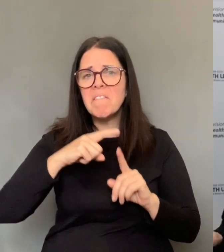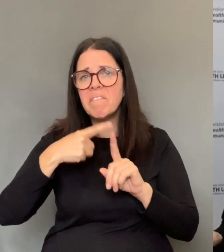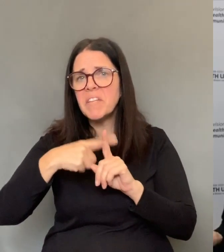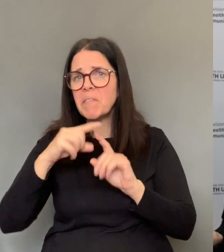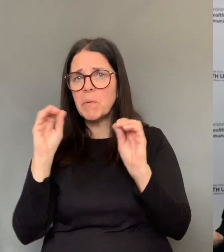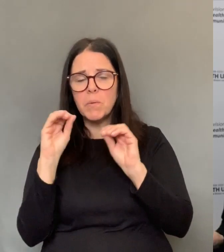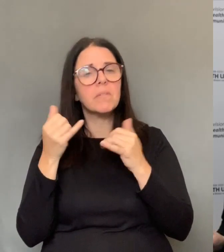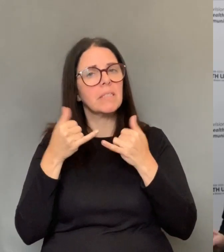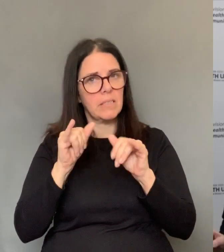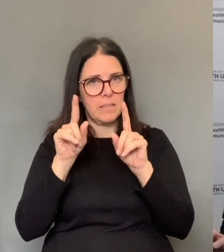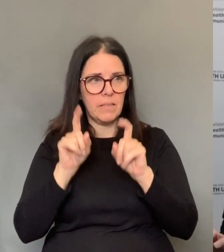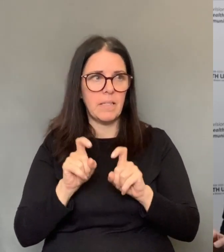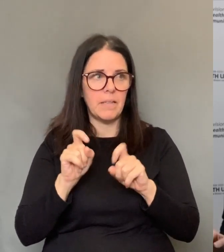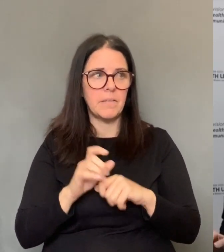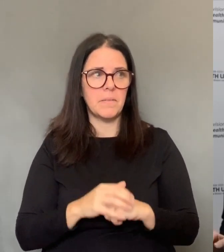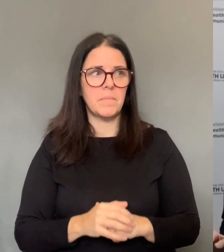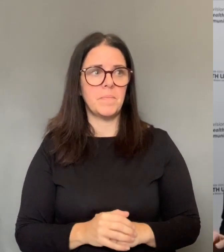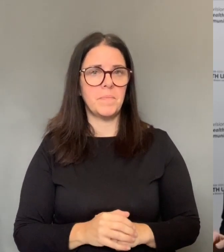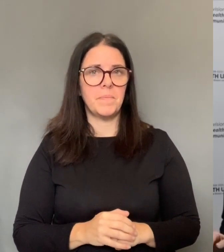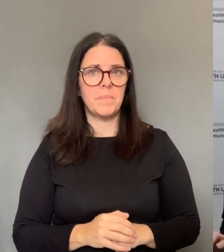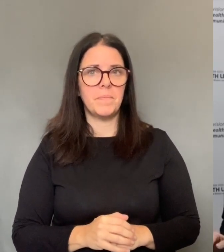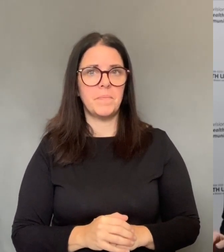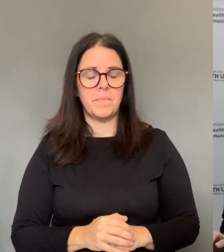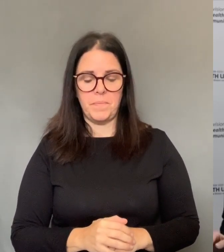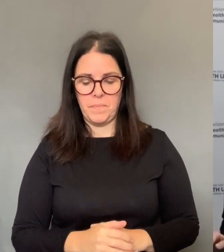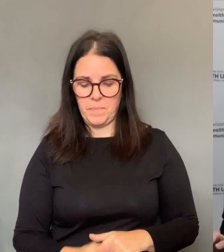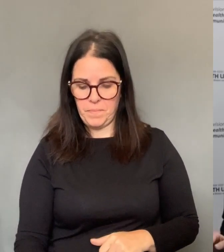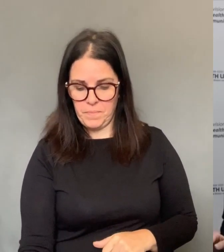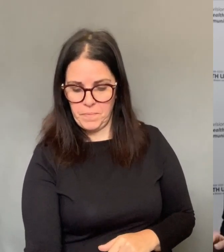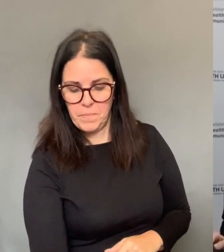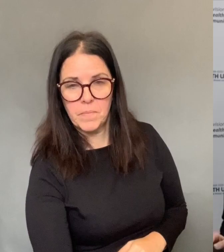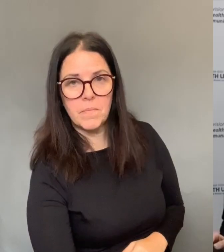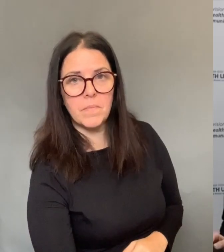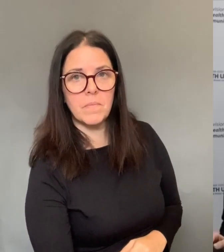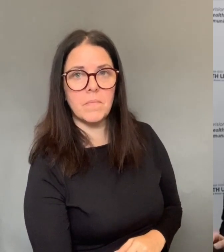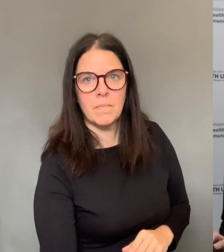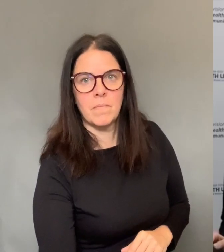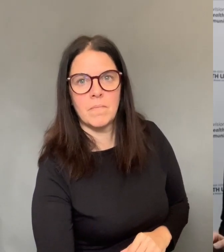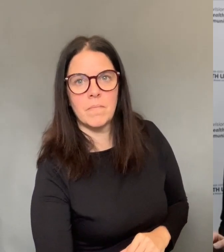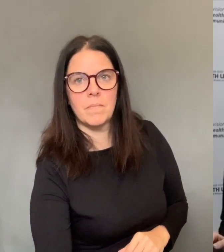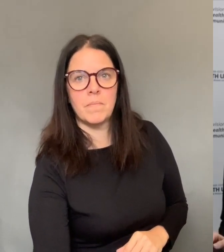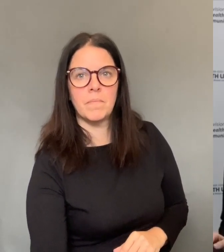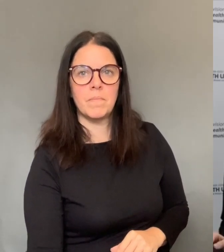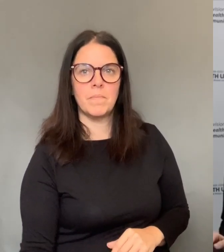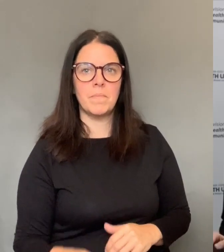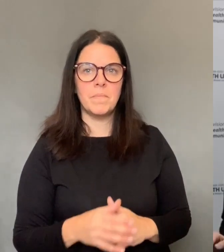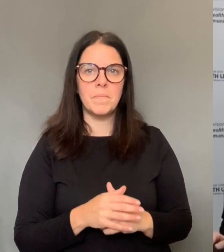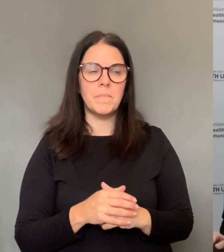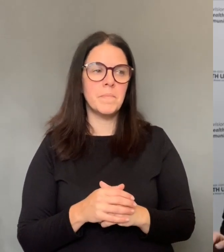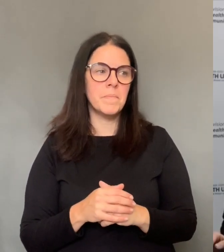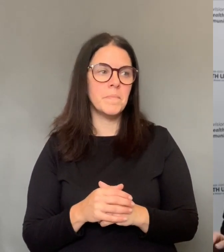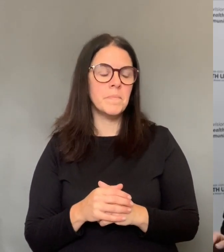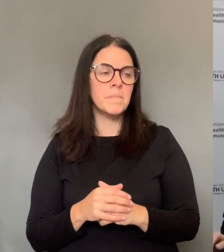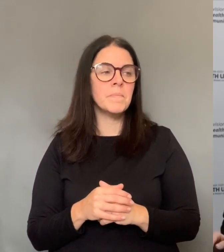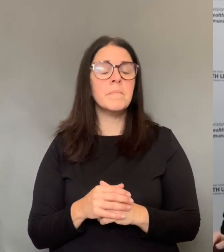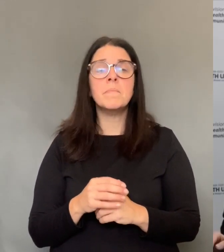and staff who work in healthcare facilities, symptomatic residents and staff of long-term care and retirement